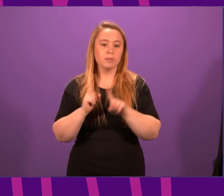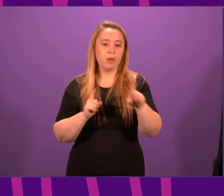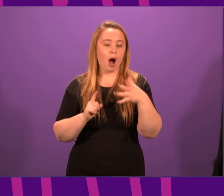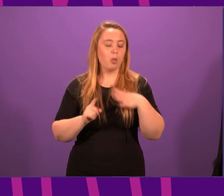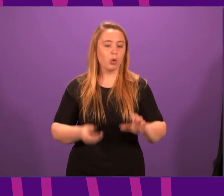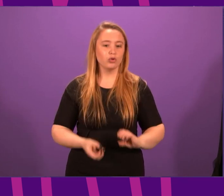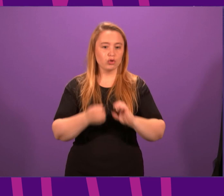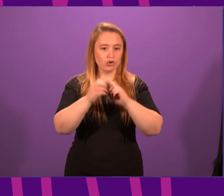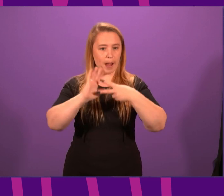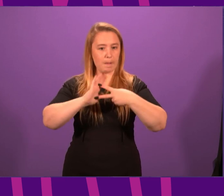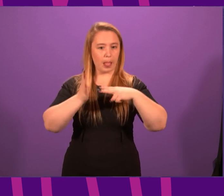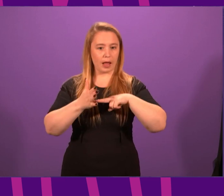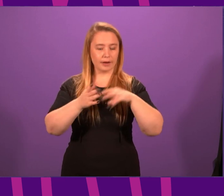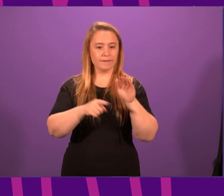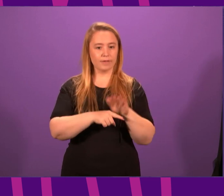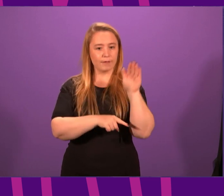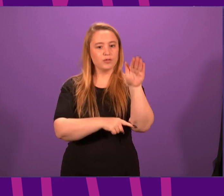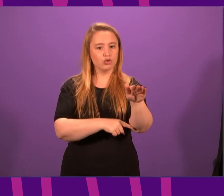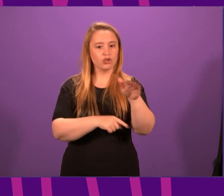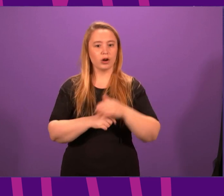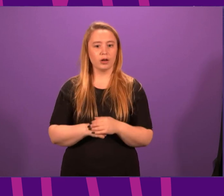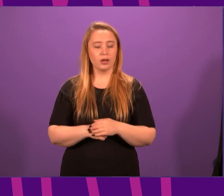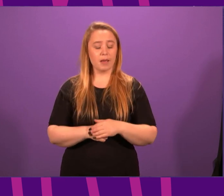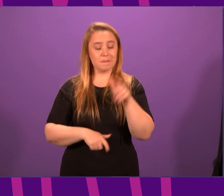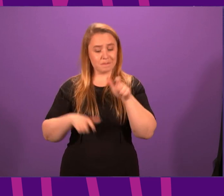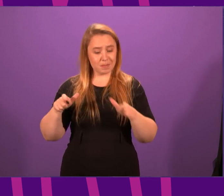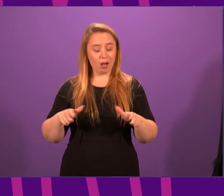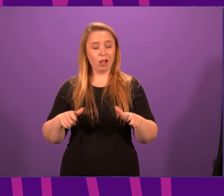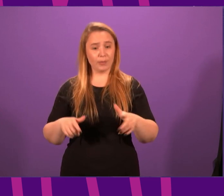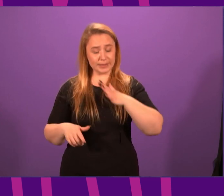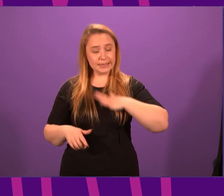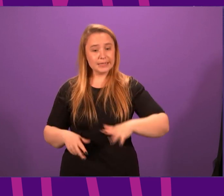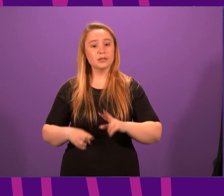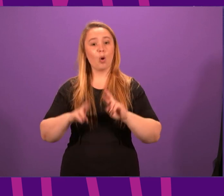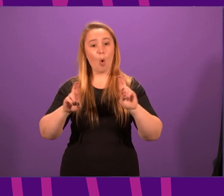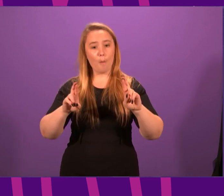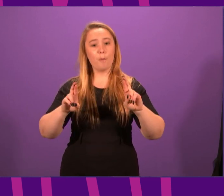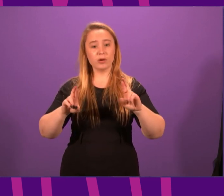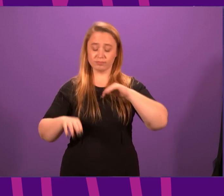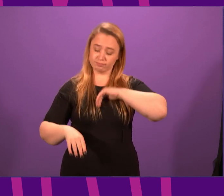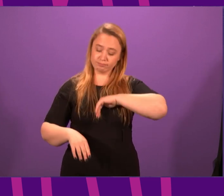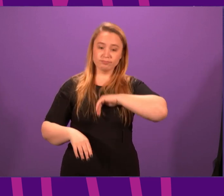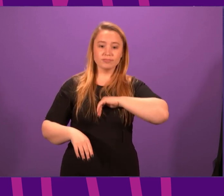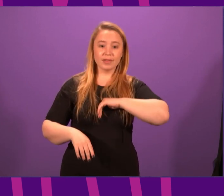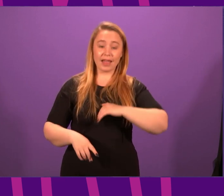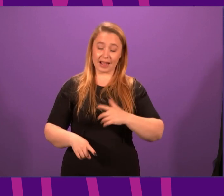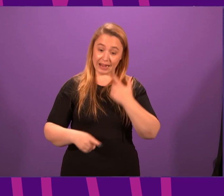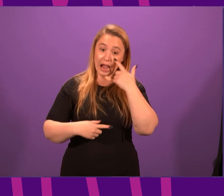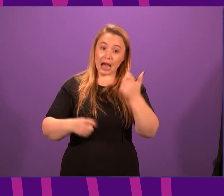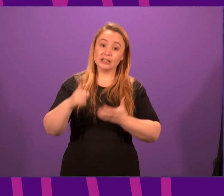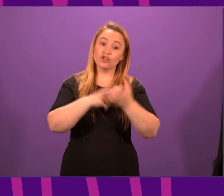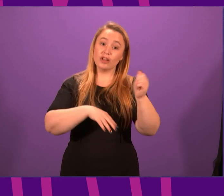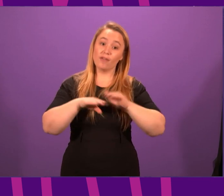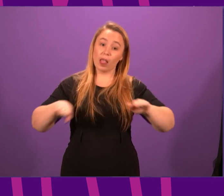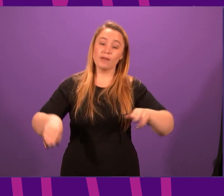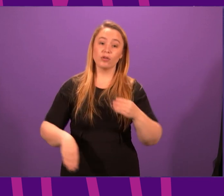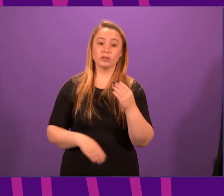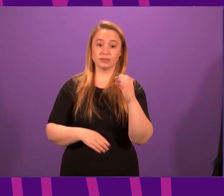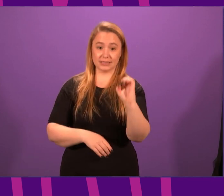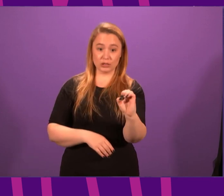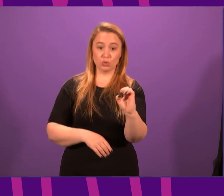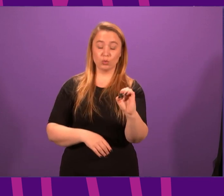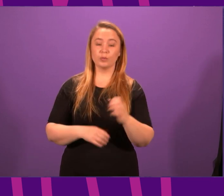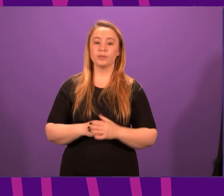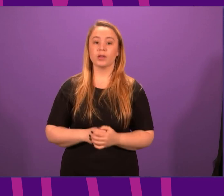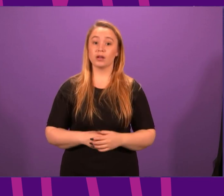the future, because people do need to have hope that it's possible to get there, because this is going to be a long, long